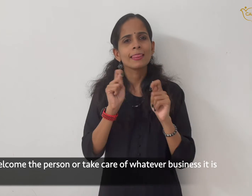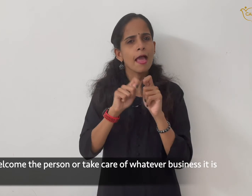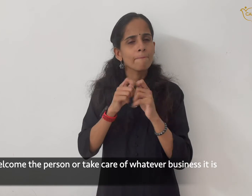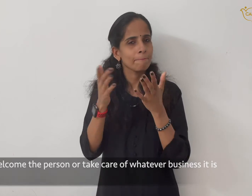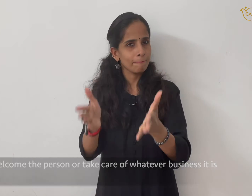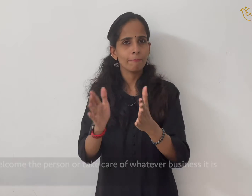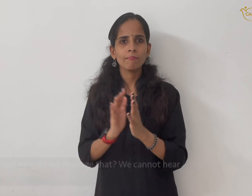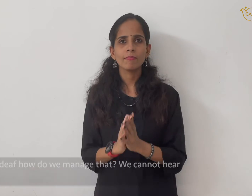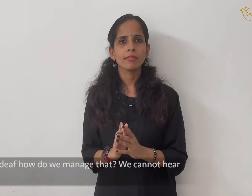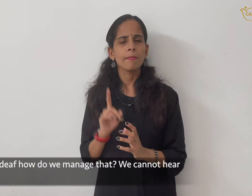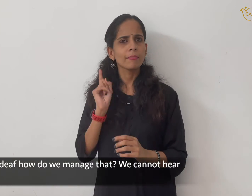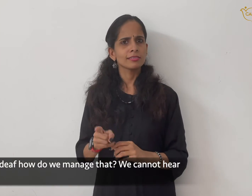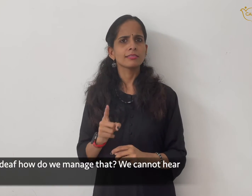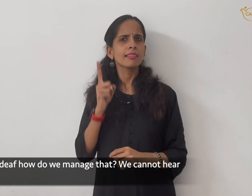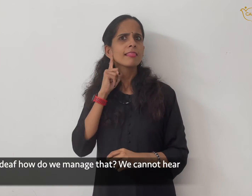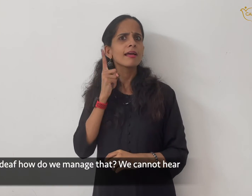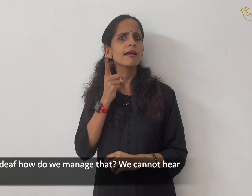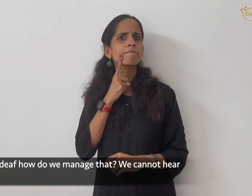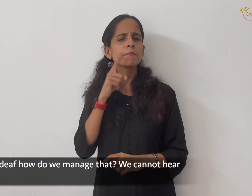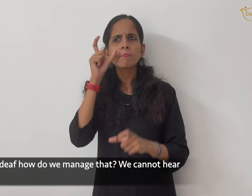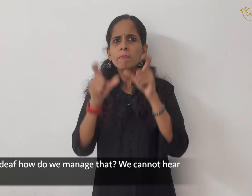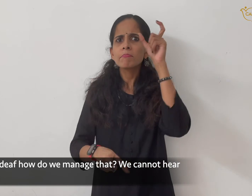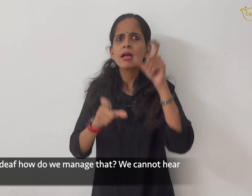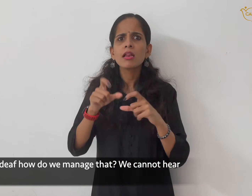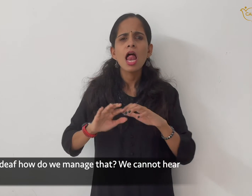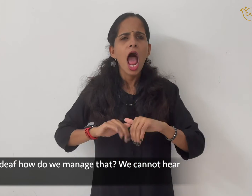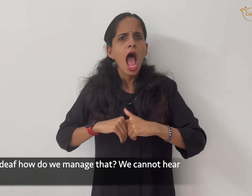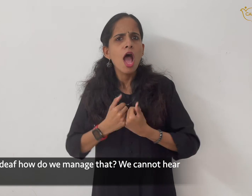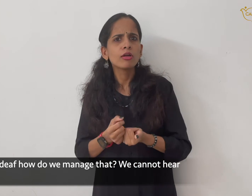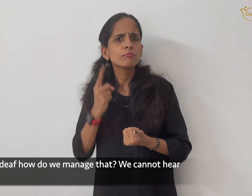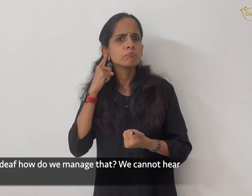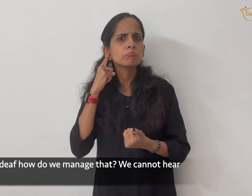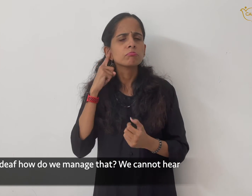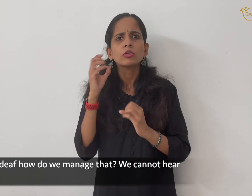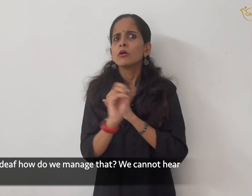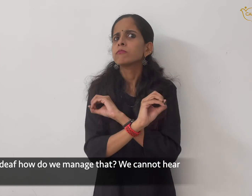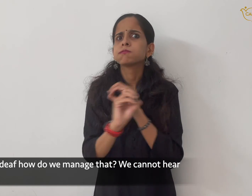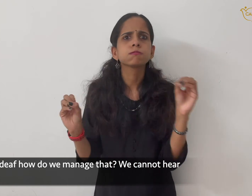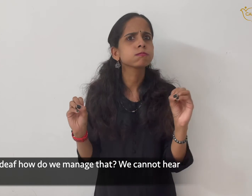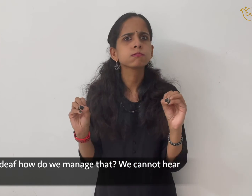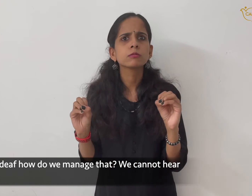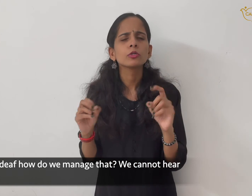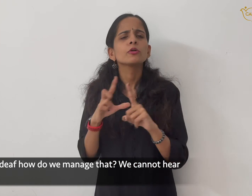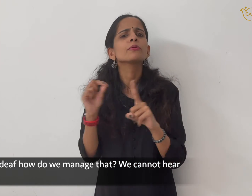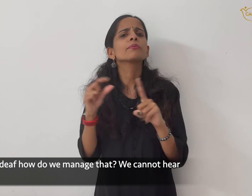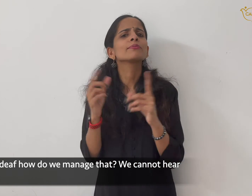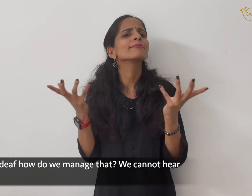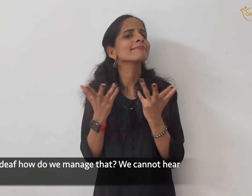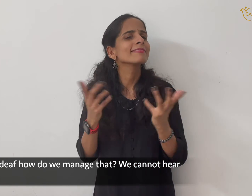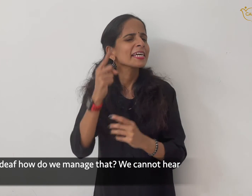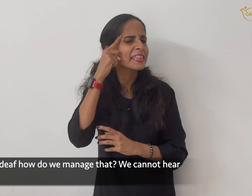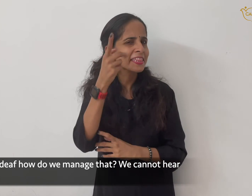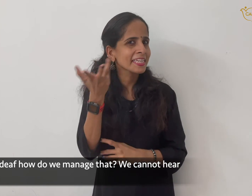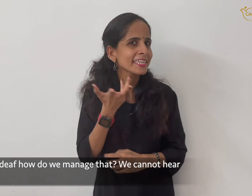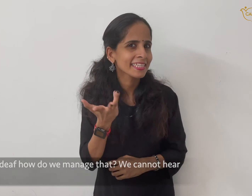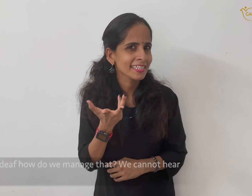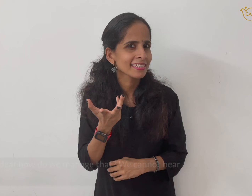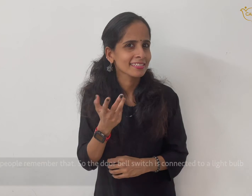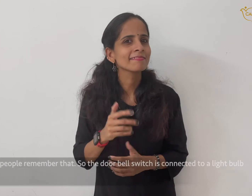whatever business it is. But we are deaf. How do we manage that? We cannot